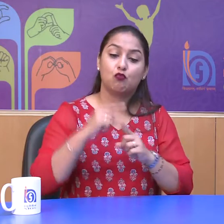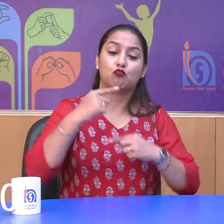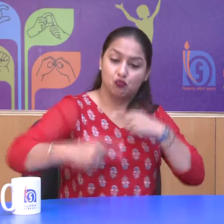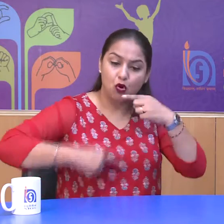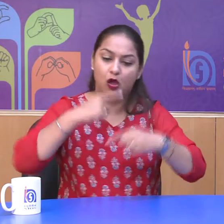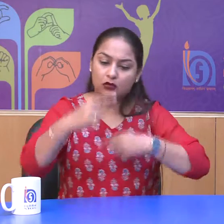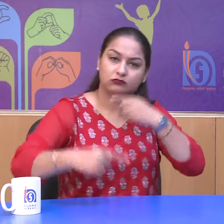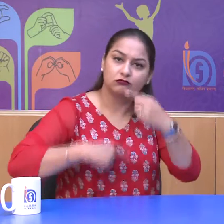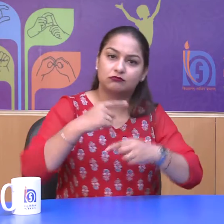paper.